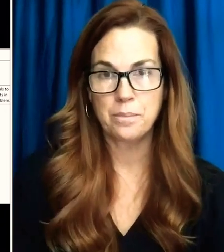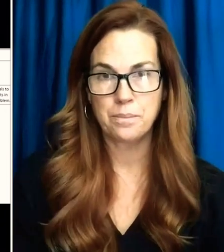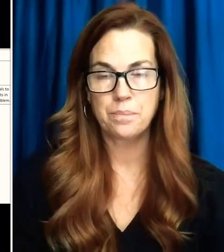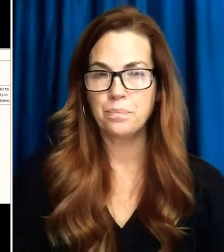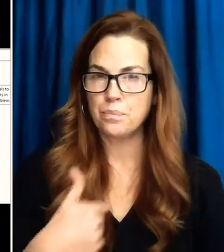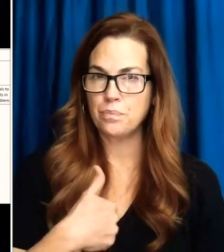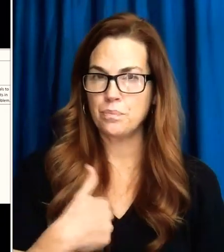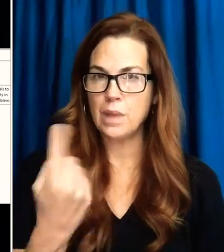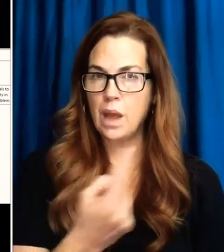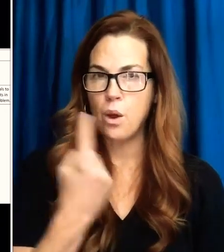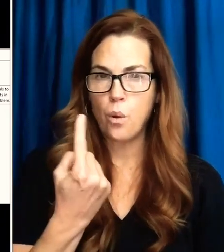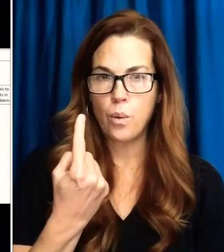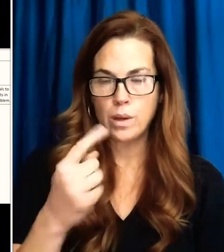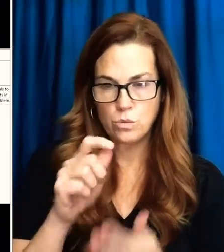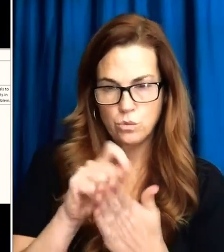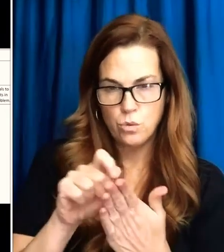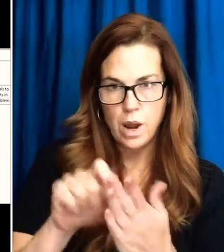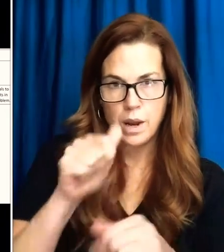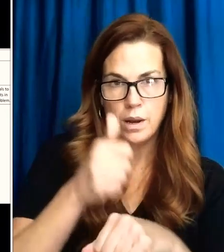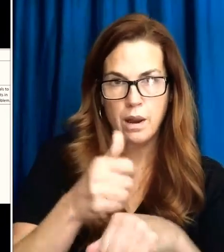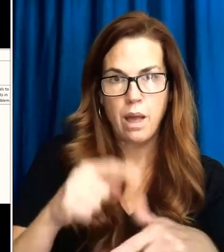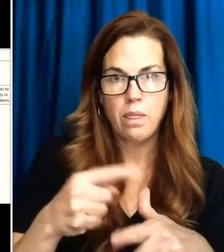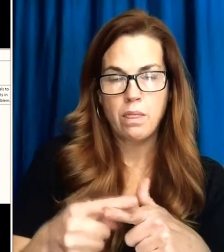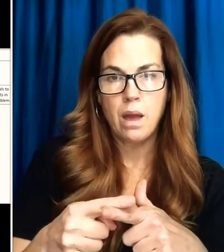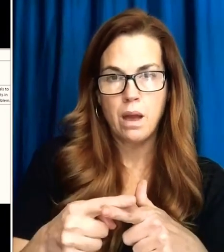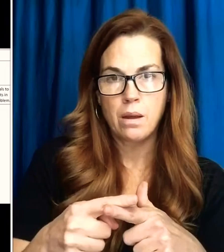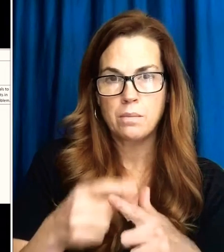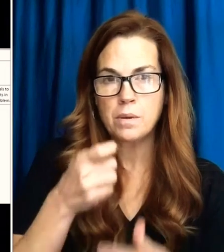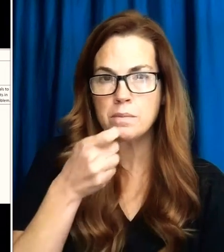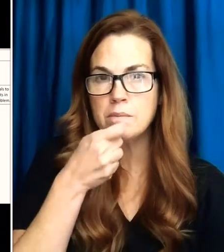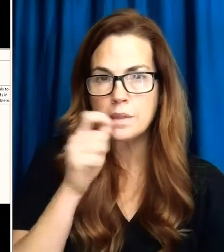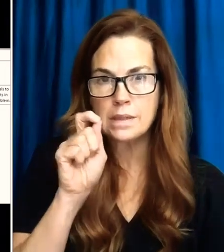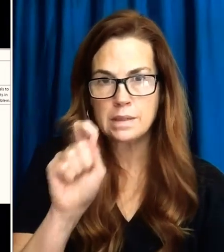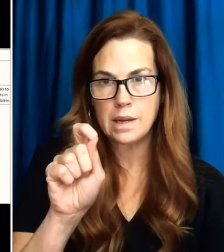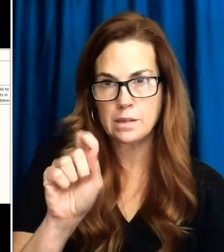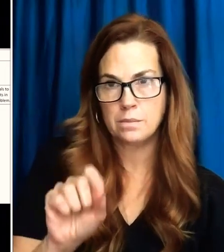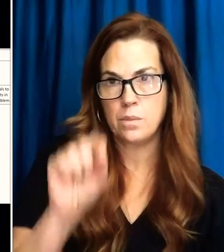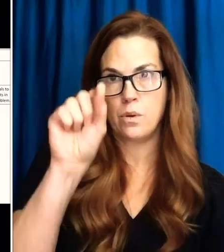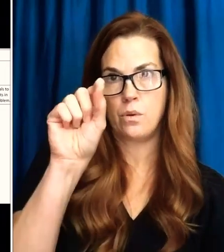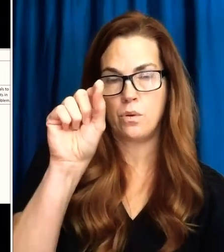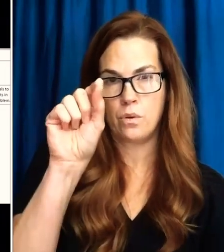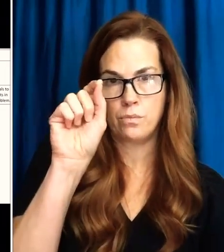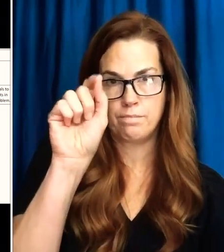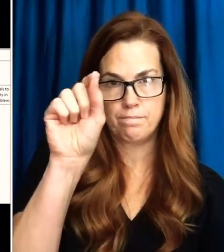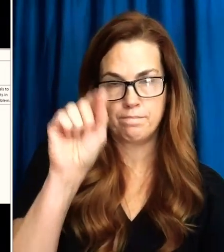number inside the division garage. And then the decimal goes straight up above it